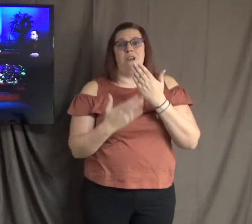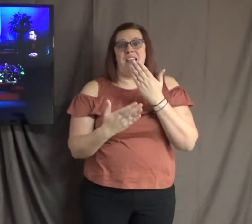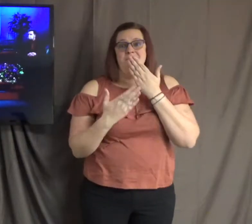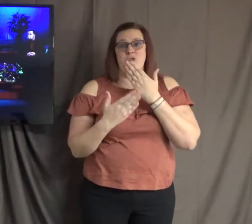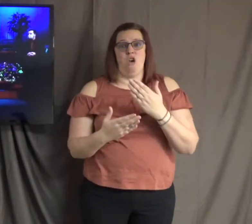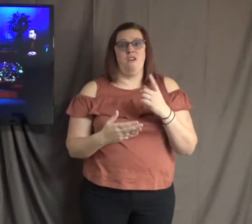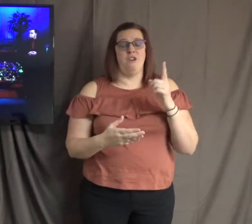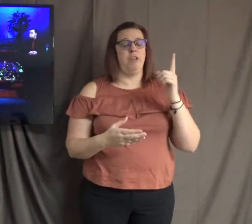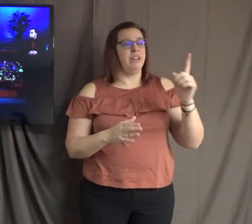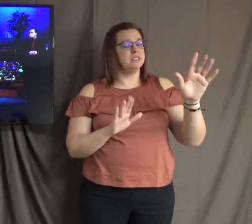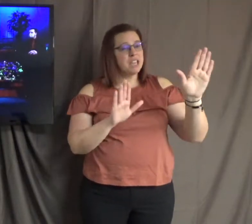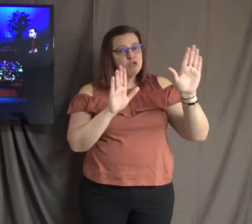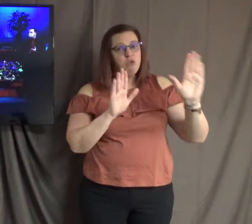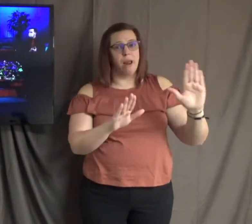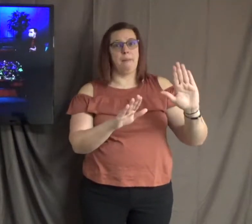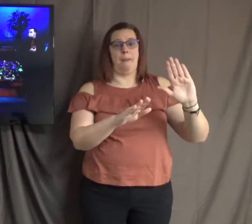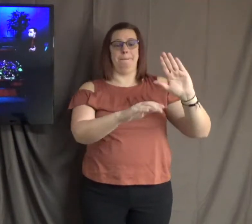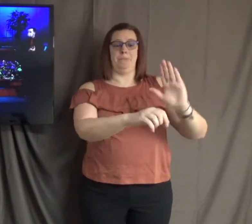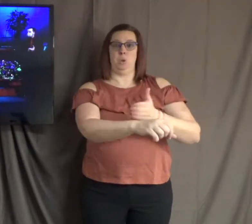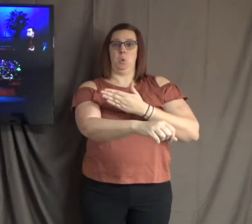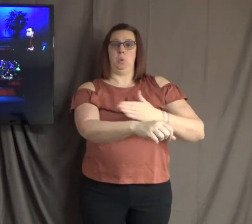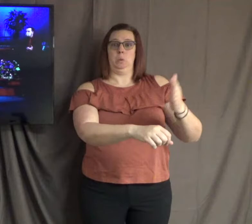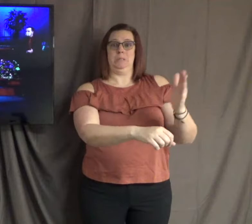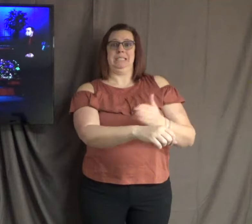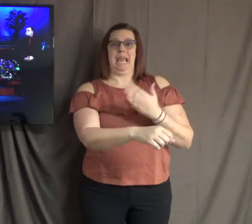music ministry we have here.